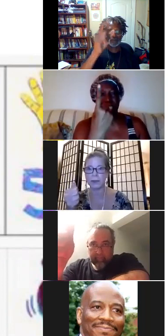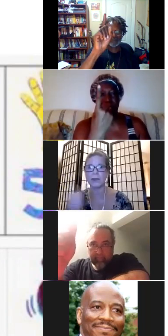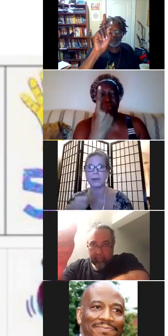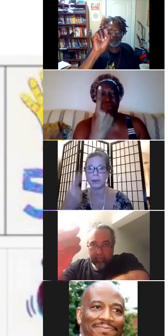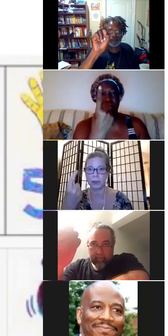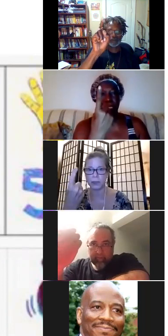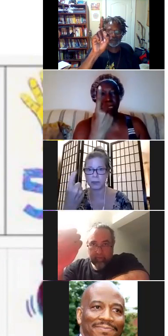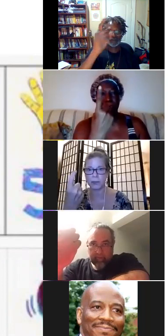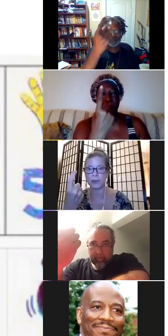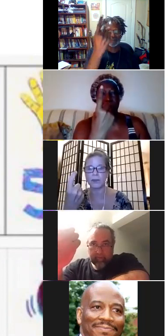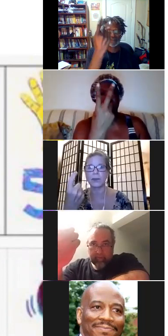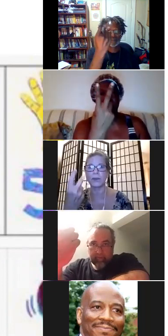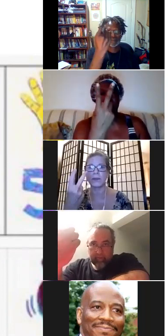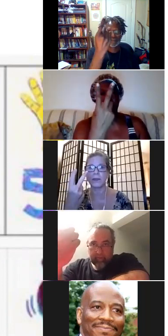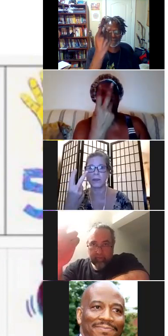11,